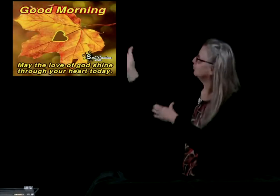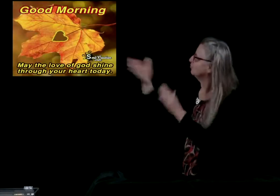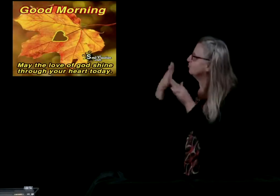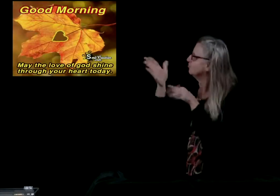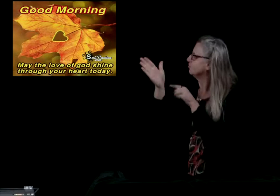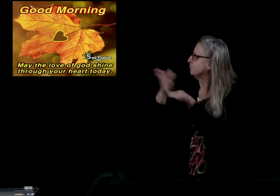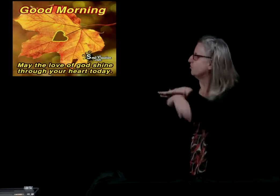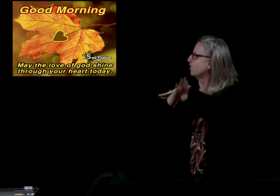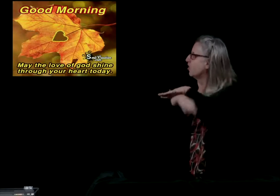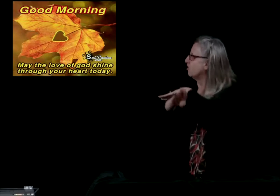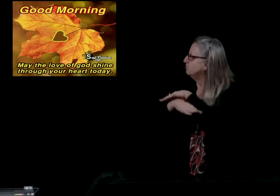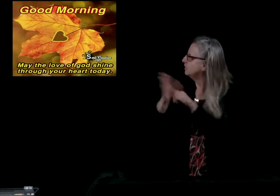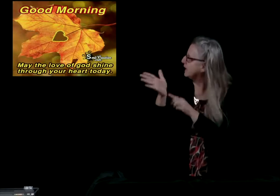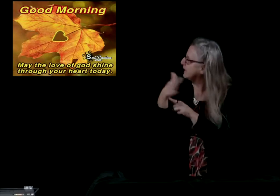Isn't that a beautiful picture with a leaf?